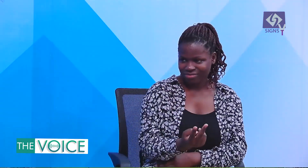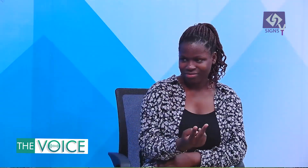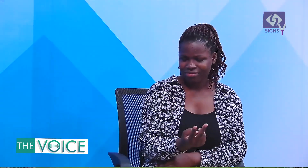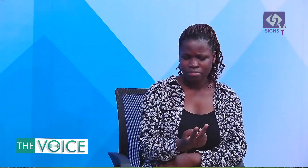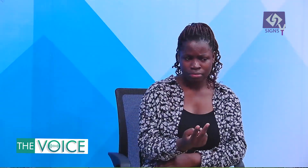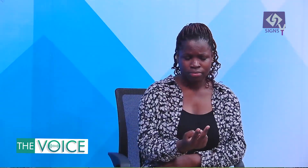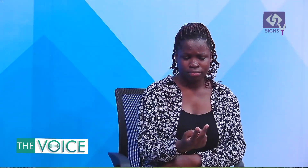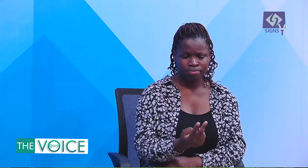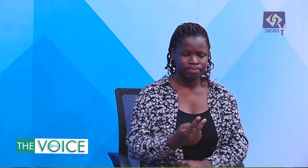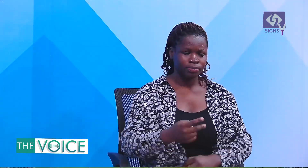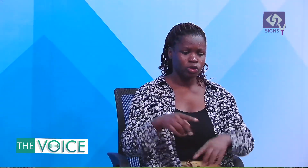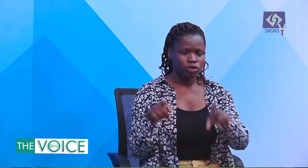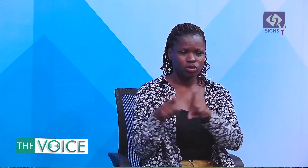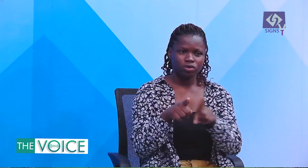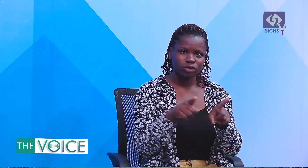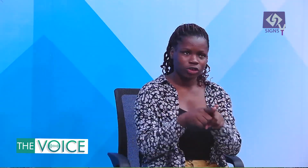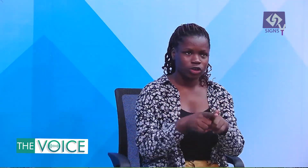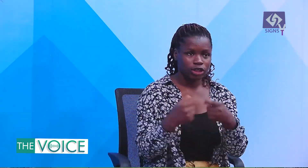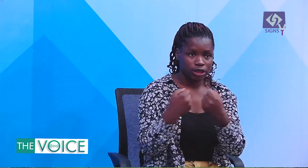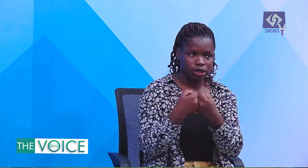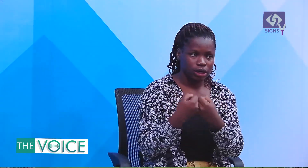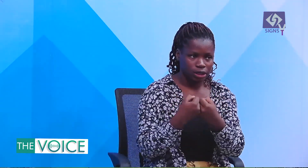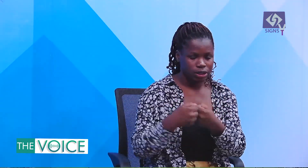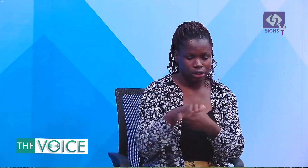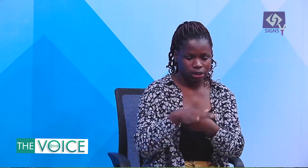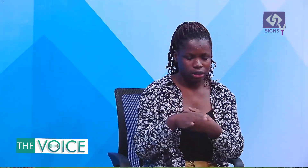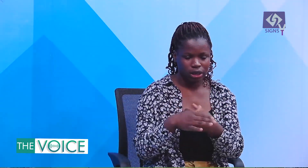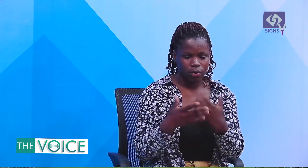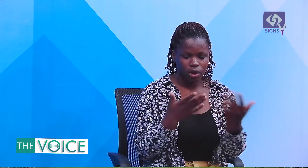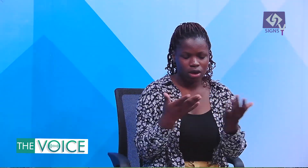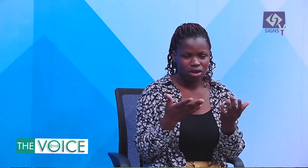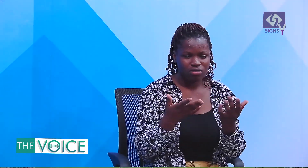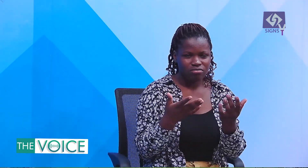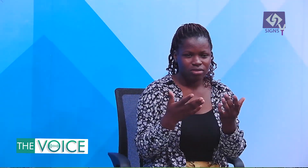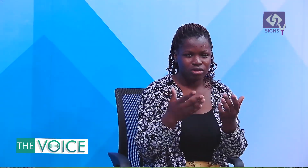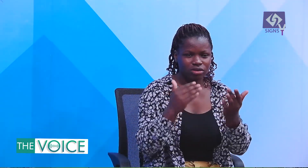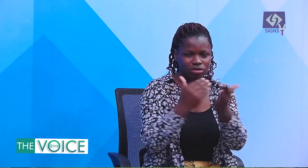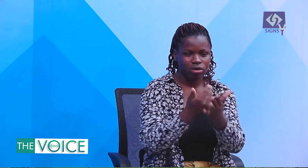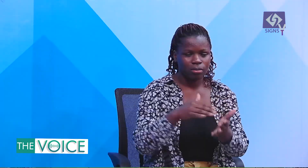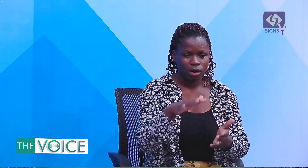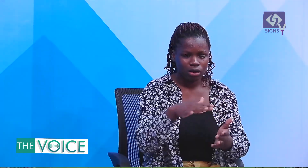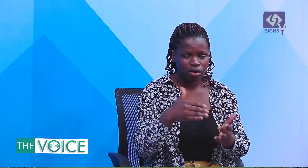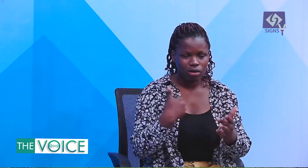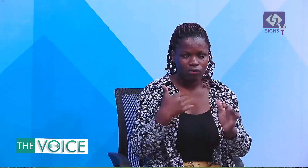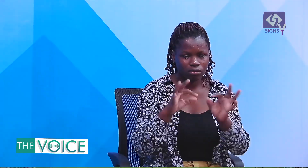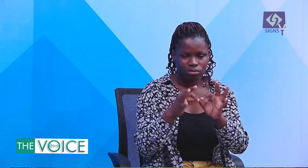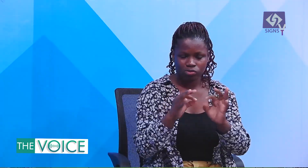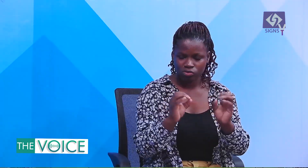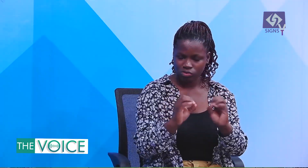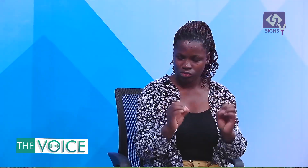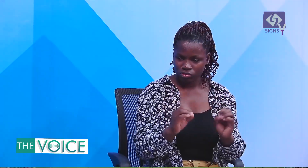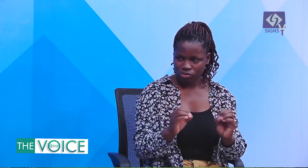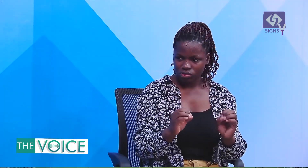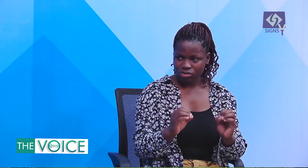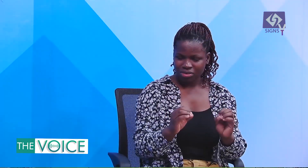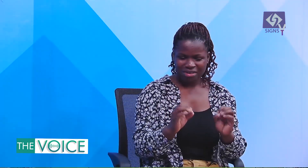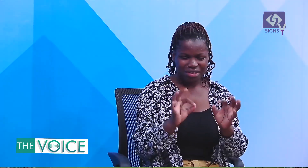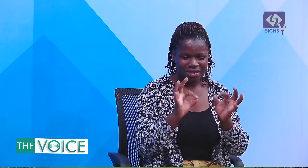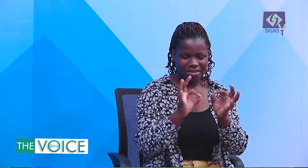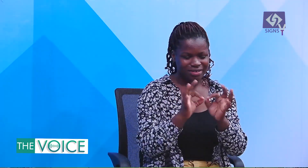hearing people can really access information very fast through media, but now for us, sometimes we need interpreters or interpretation of the same content for us to get